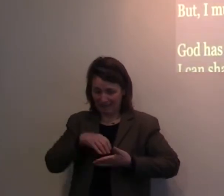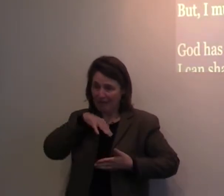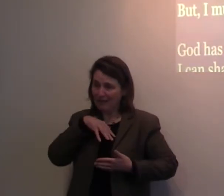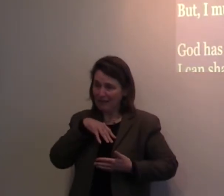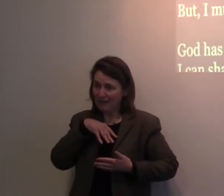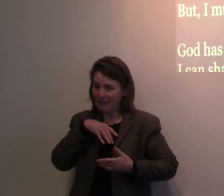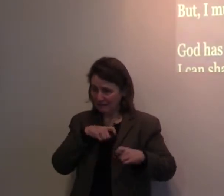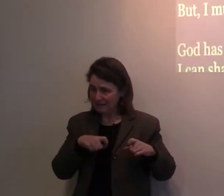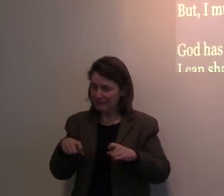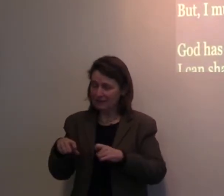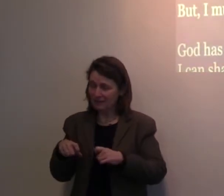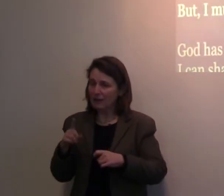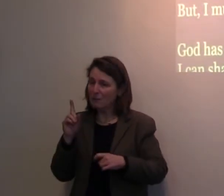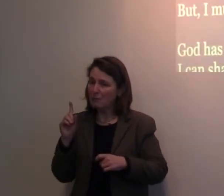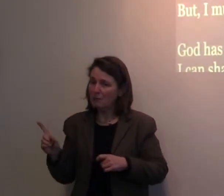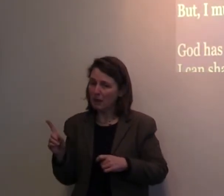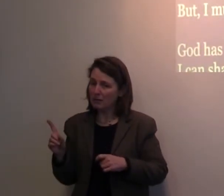But I must still love them.